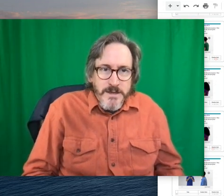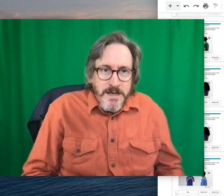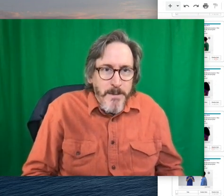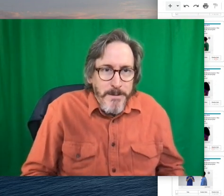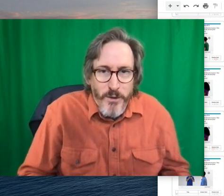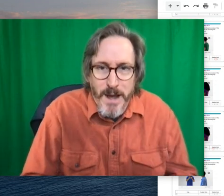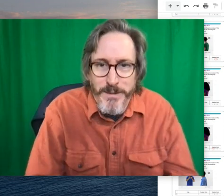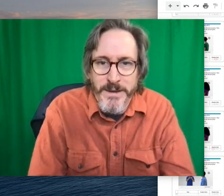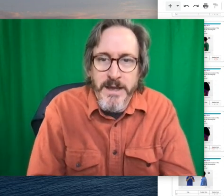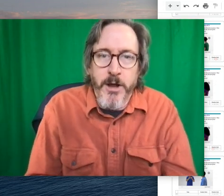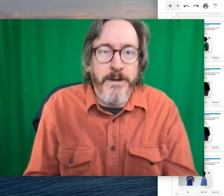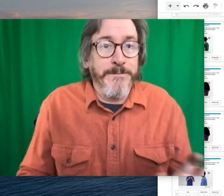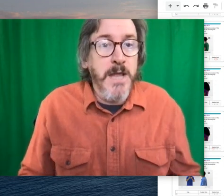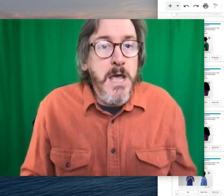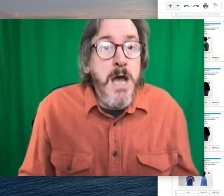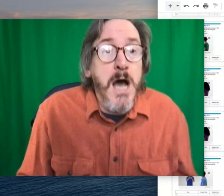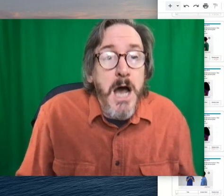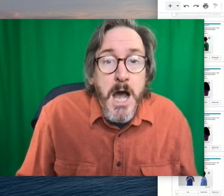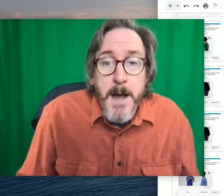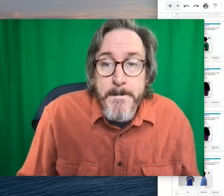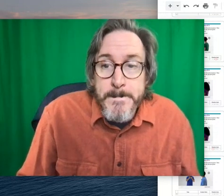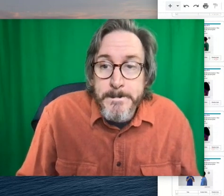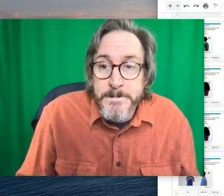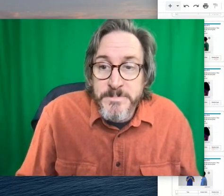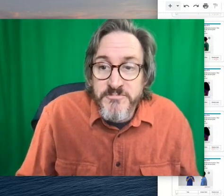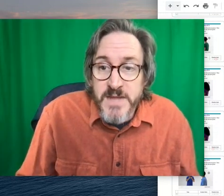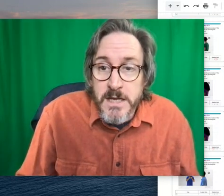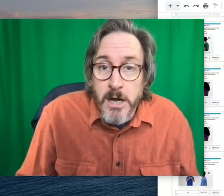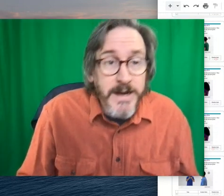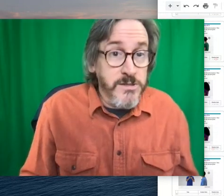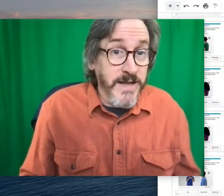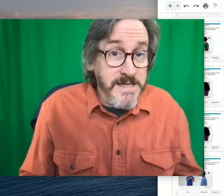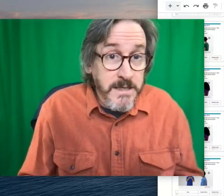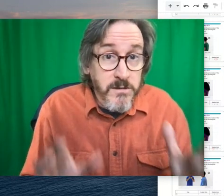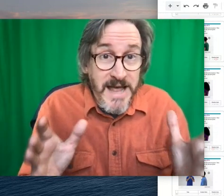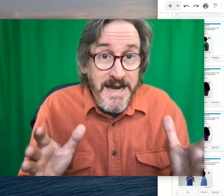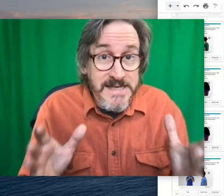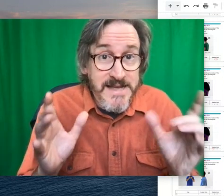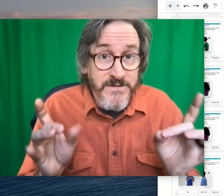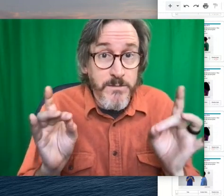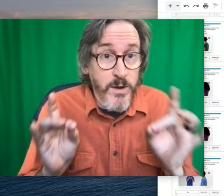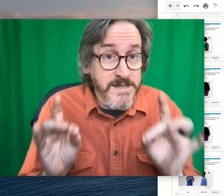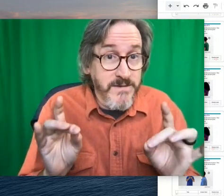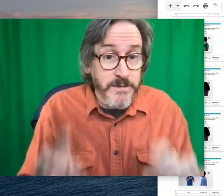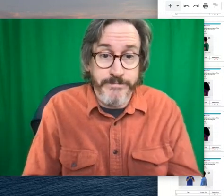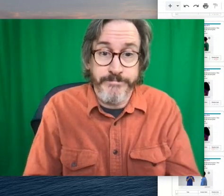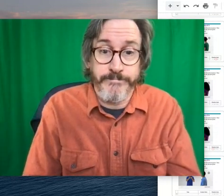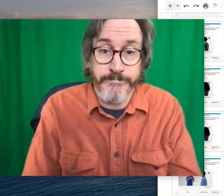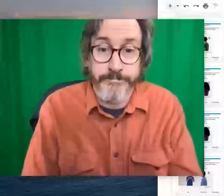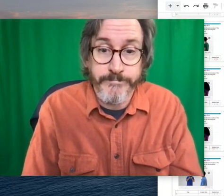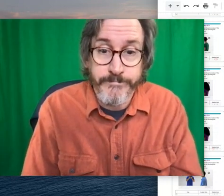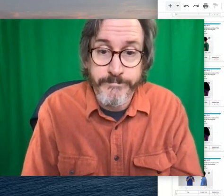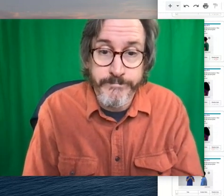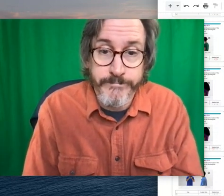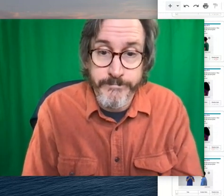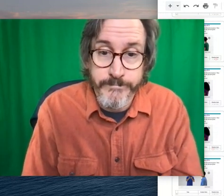poop. Come on, Bob. All right. All right. So that's it. That is 7.7.